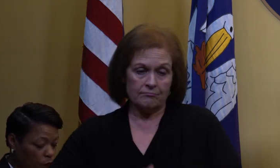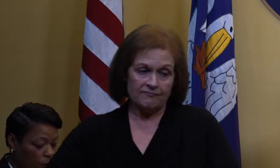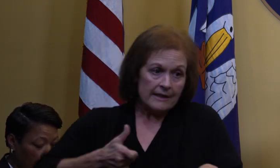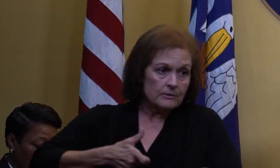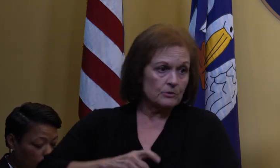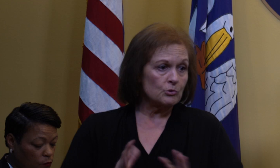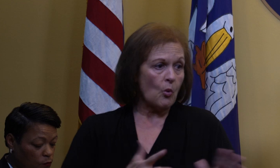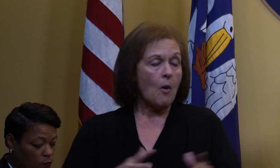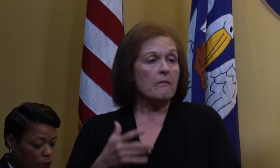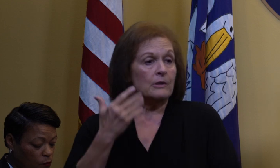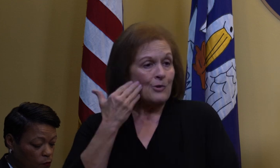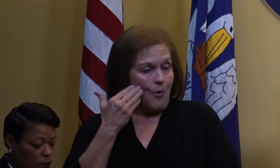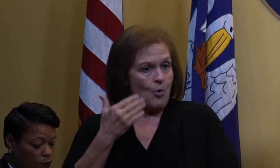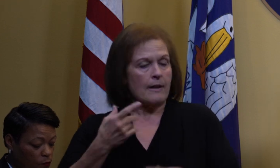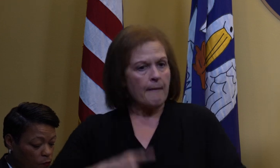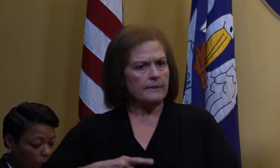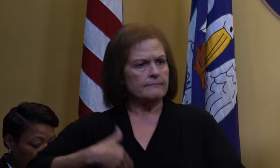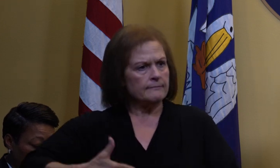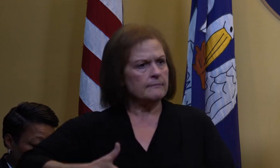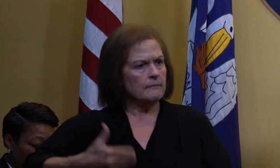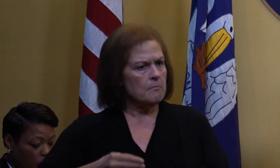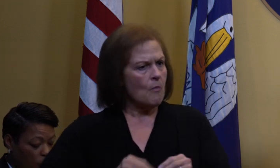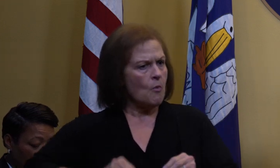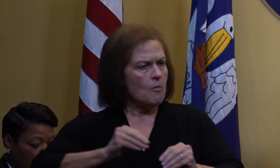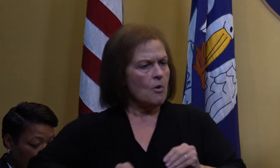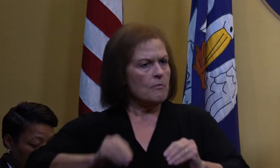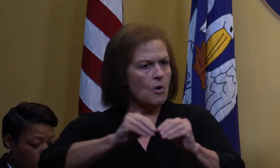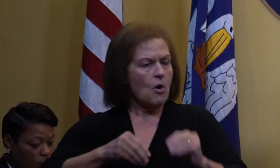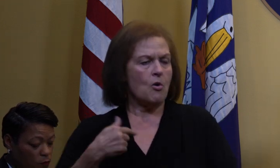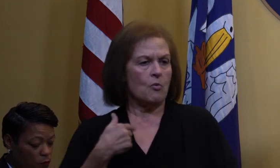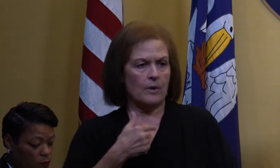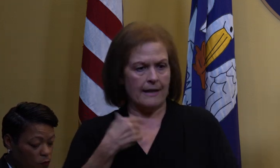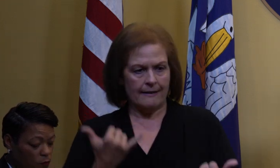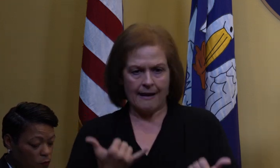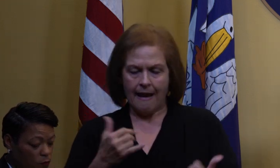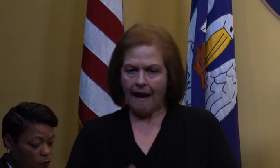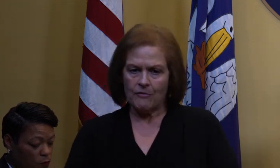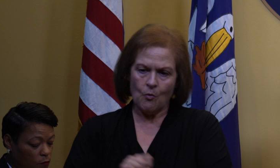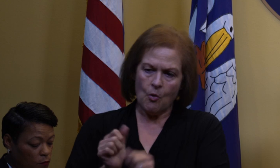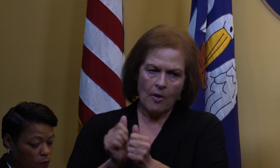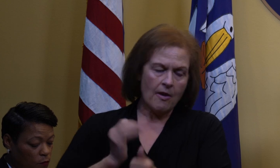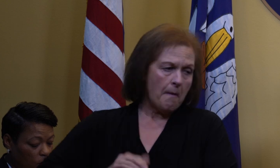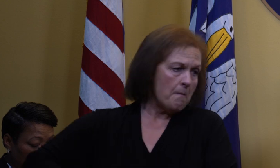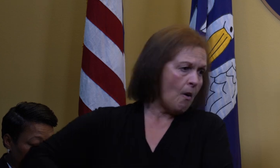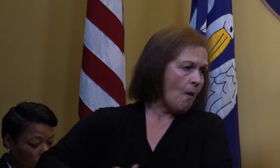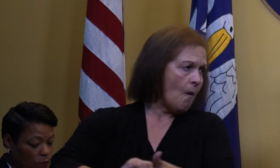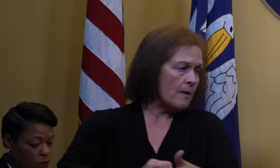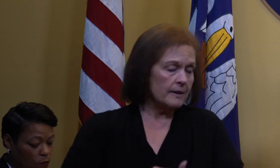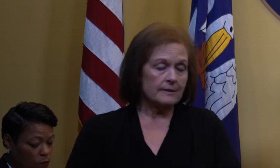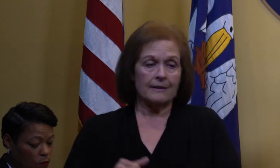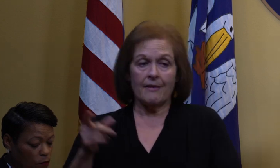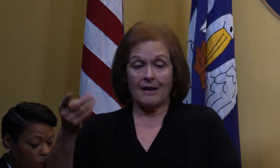storms. We know they've become more frequent. We're synchronizing efforts with our partners like never before. They predicted